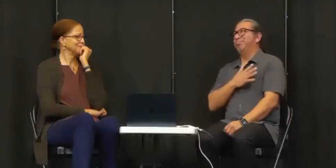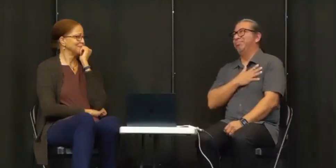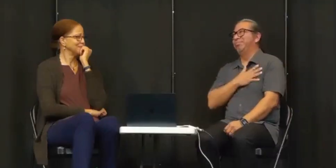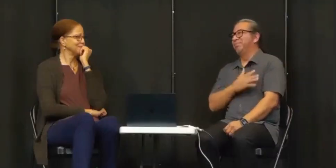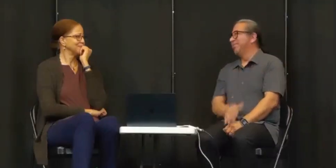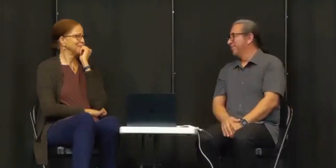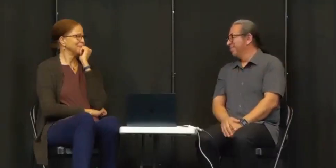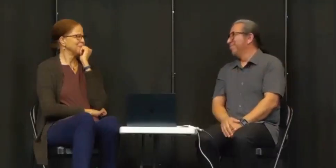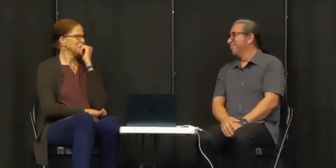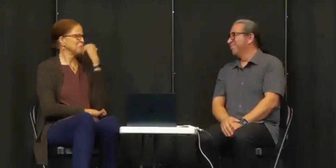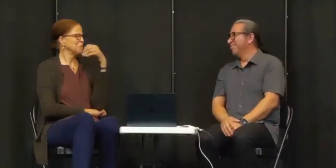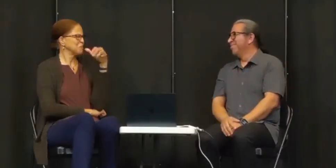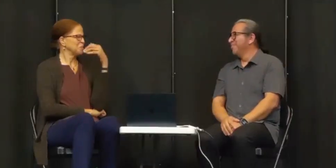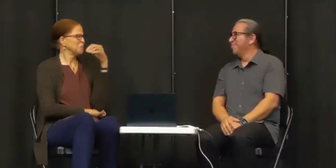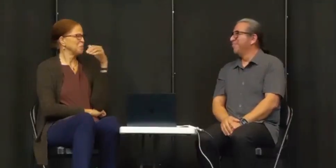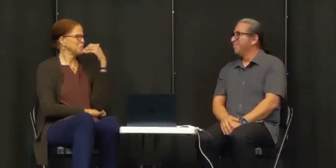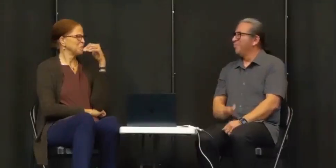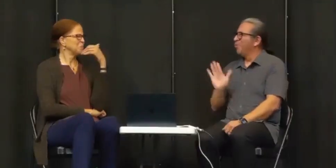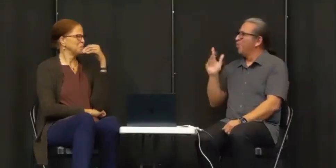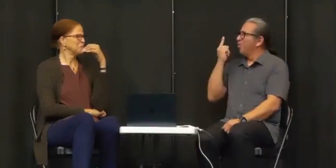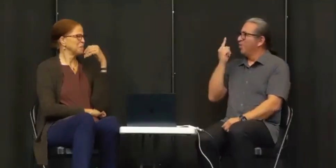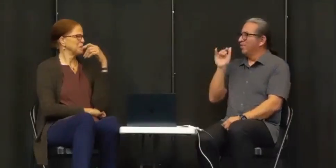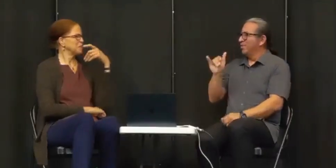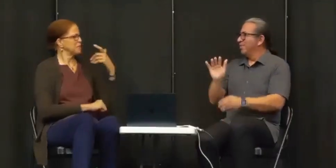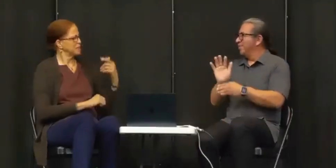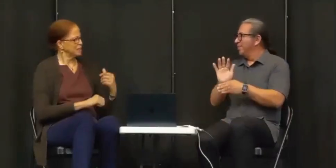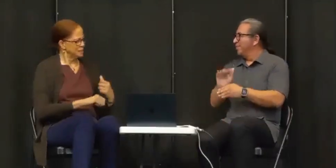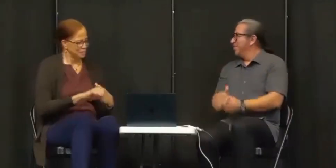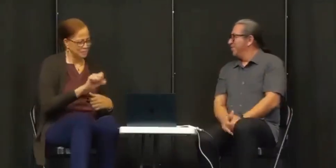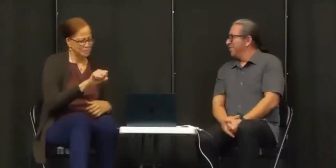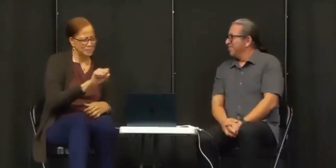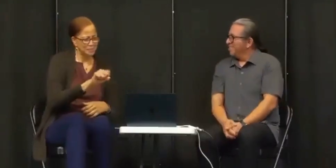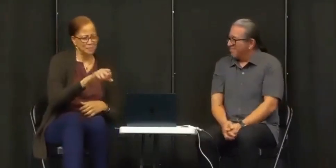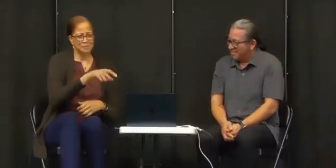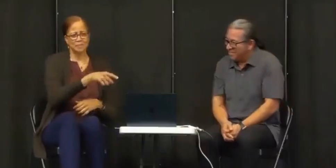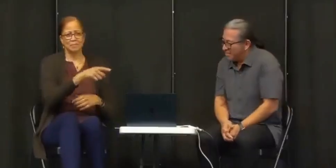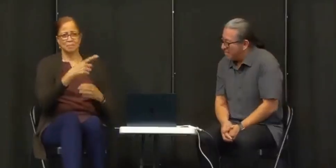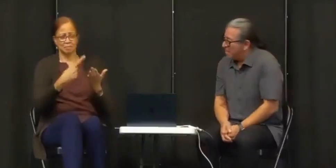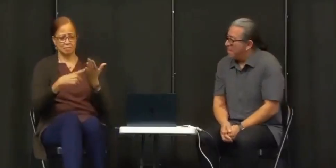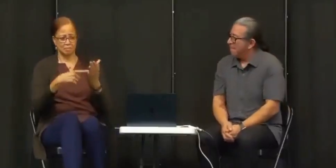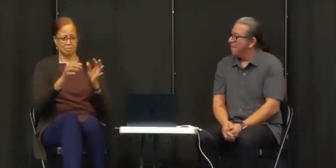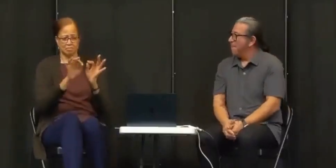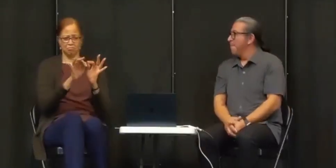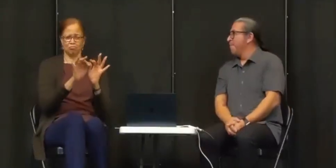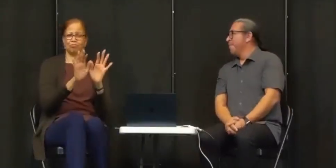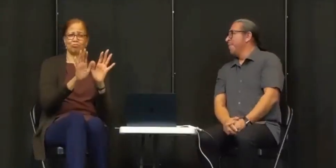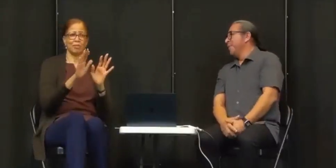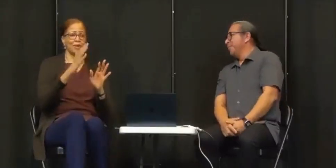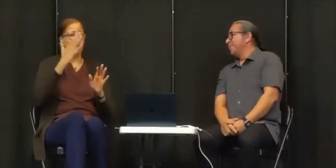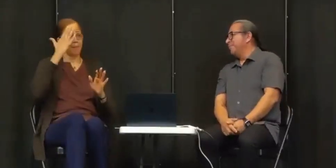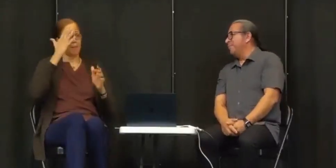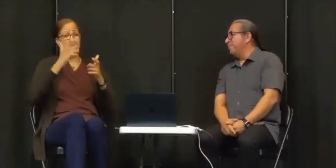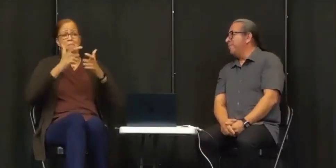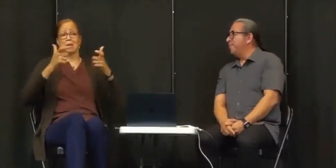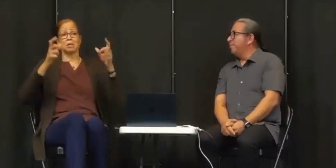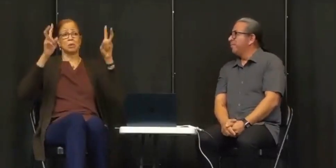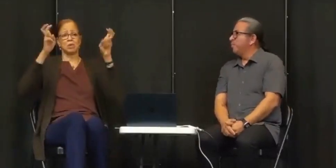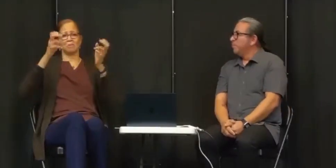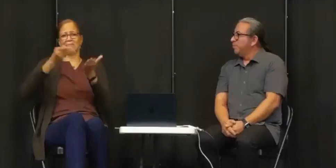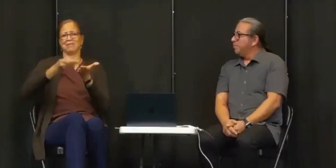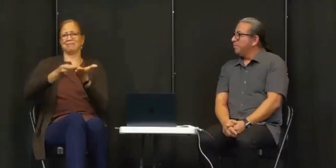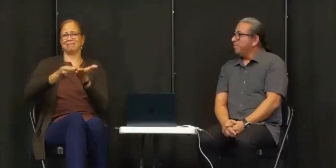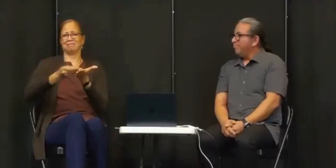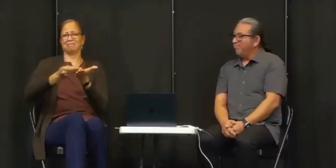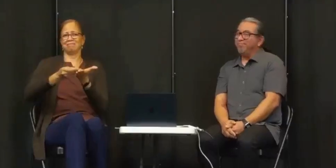idea. That's kind of, parents. What are your thoughts on this movie? Yeah. So having an interpreter